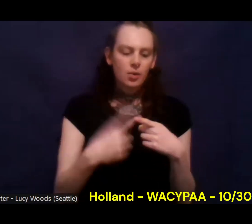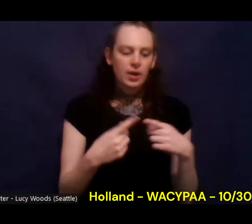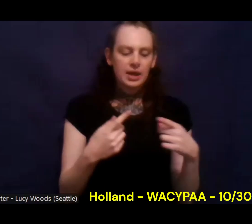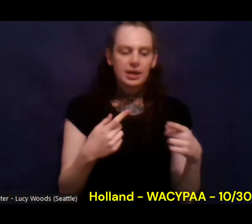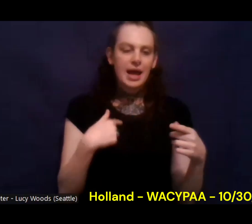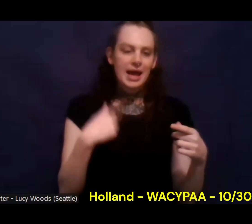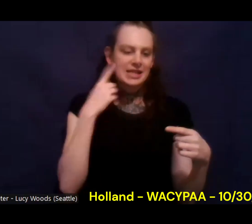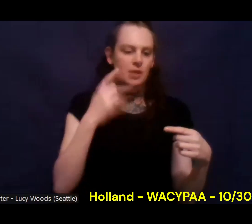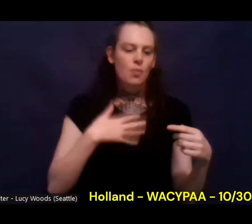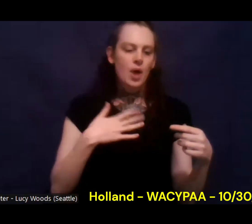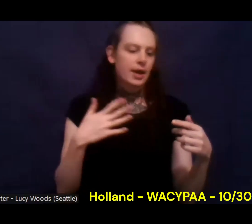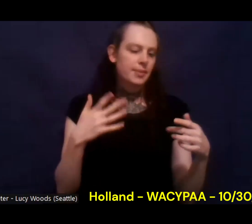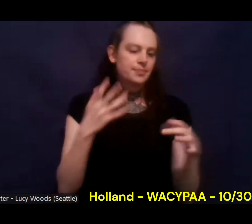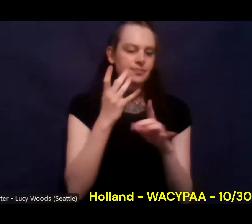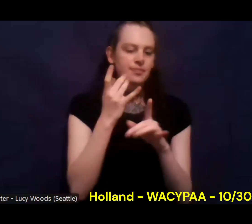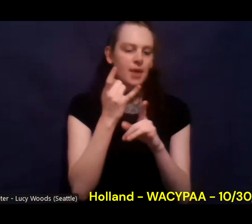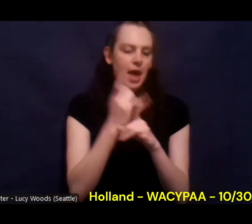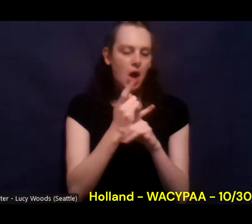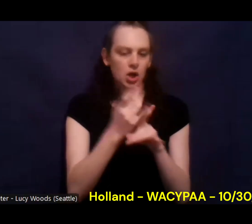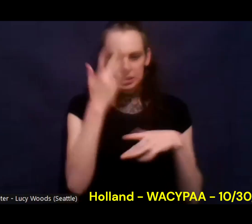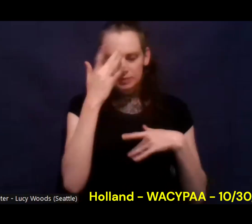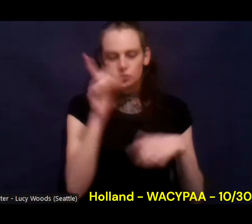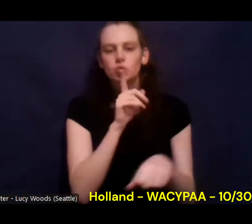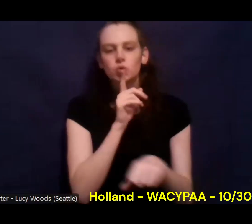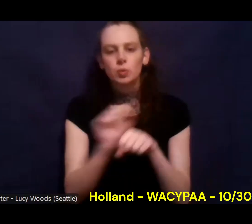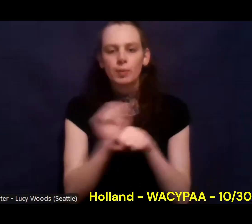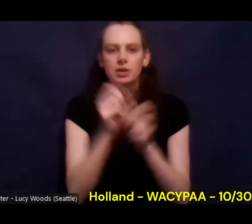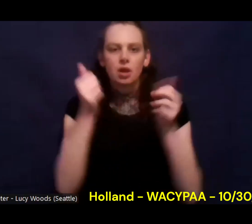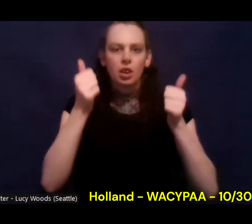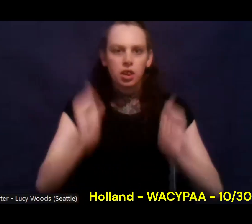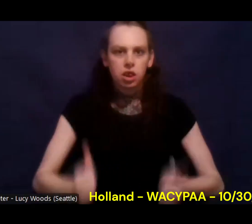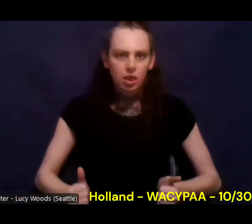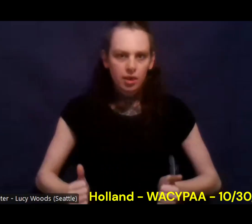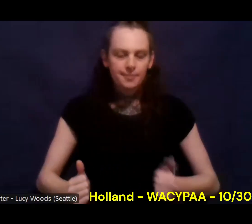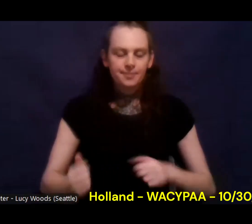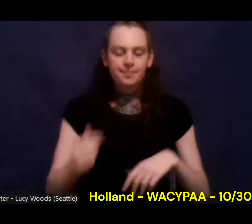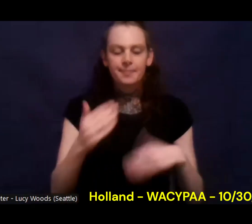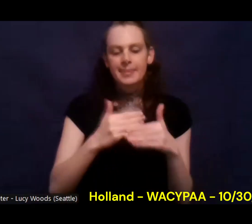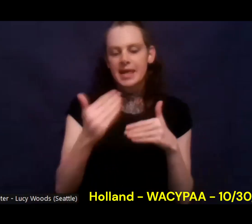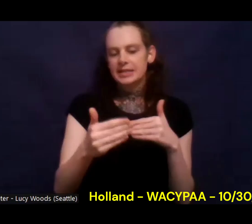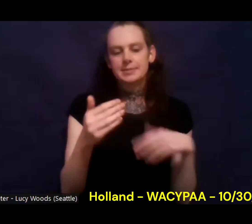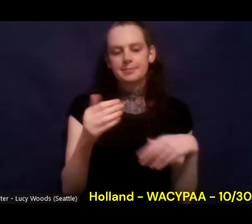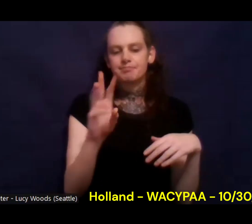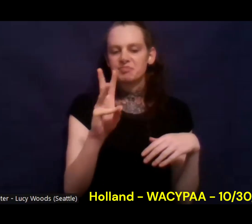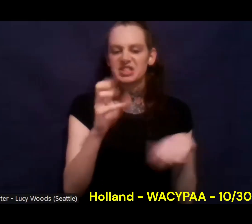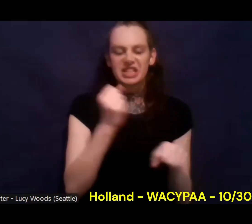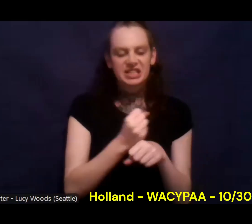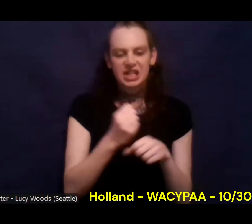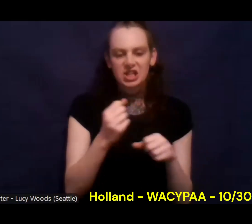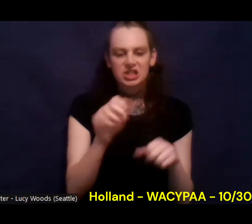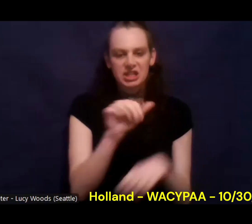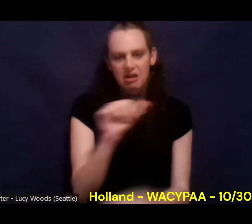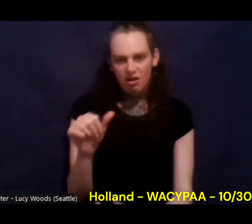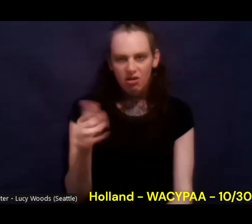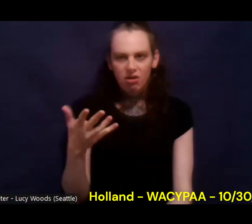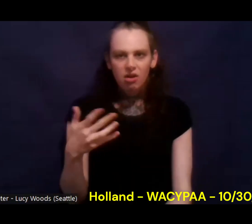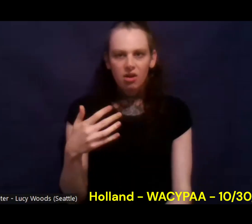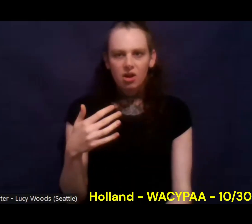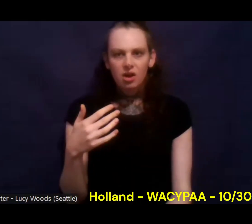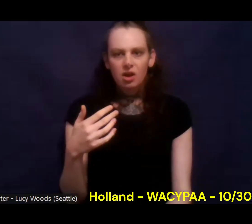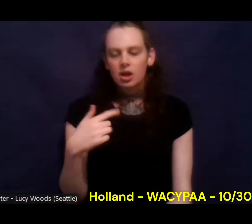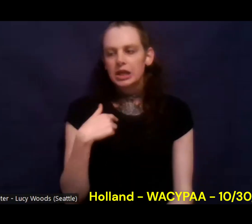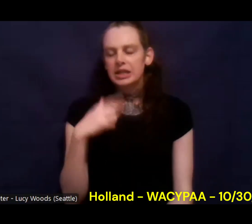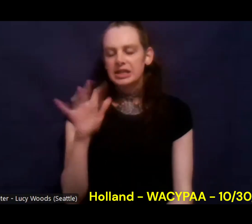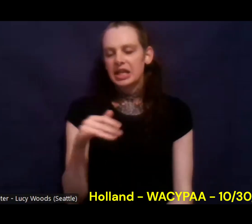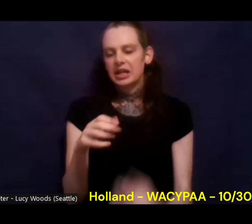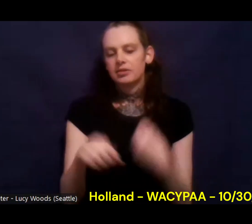off. And what I can describe is like the next 6 years of being an Alcoholics Anonymous as just years where I was